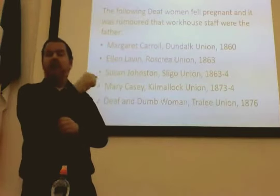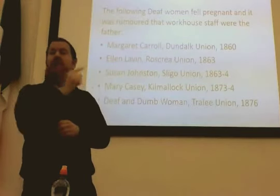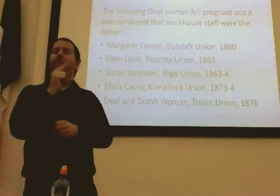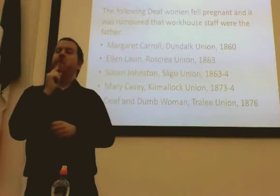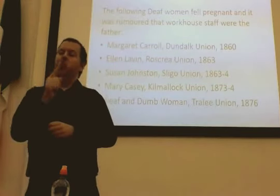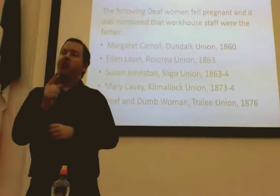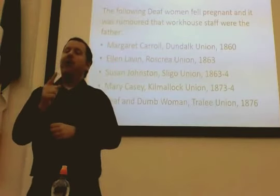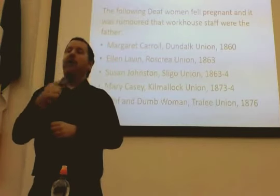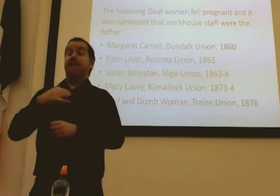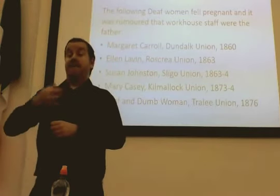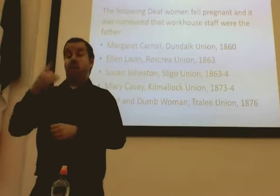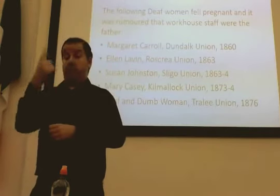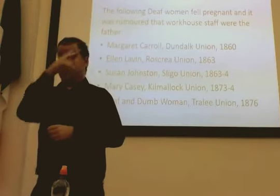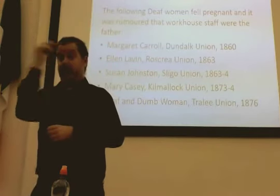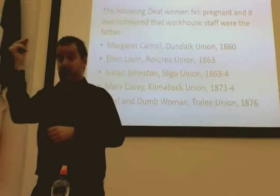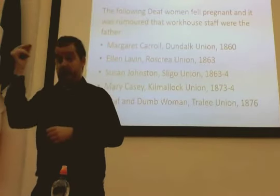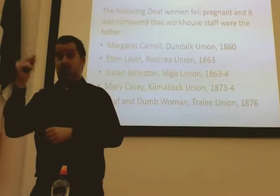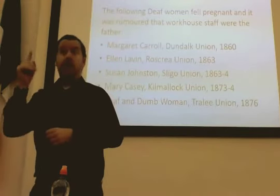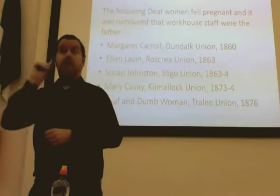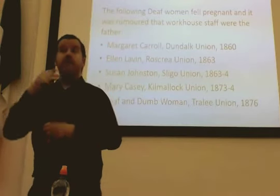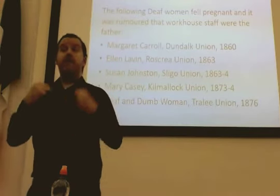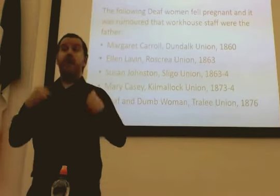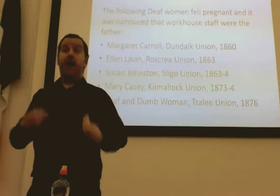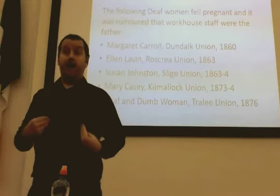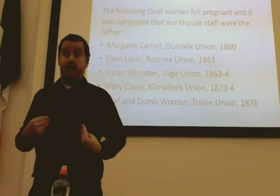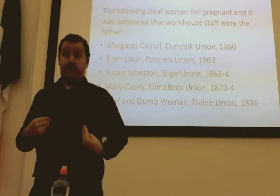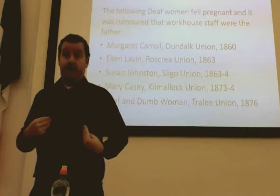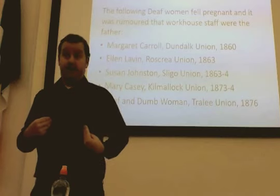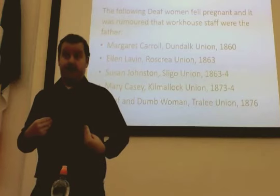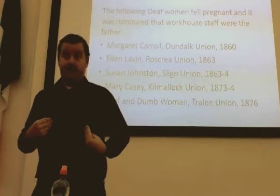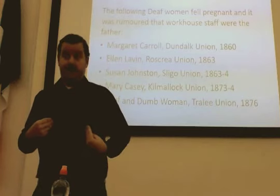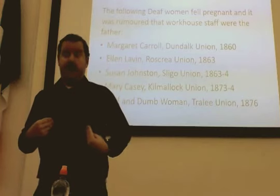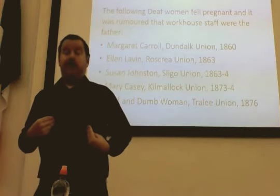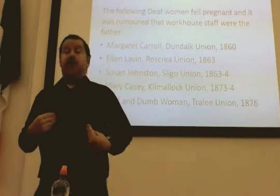it doesn't mention it here, but I found one example of a man,